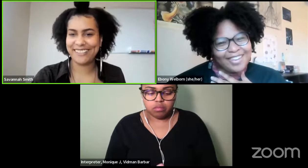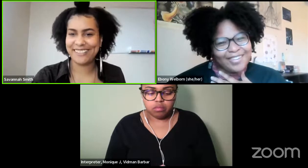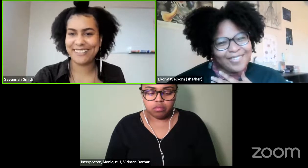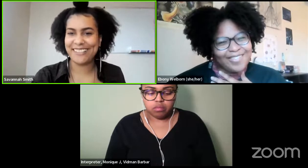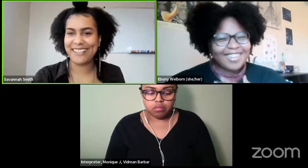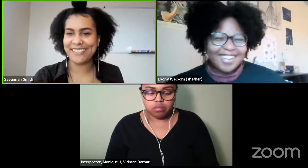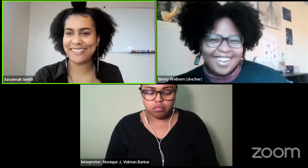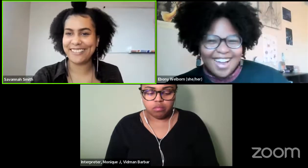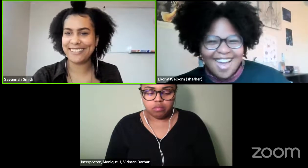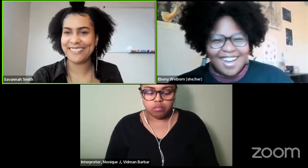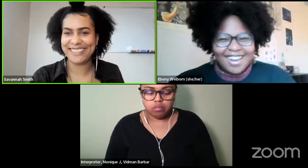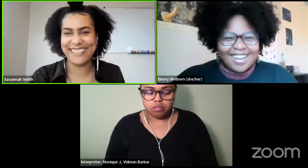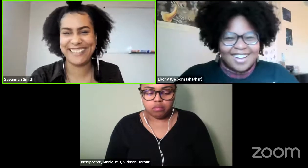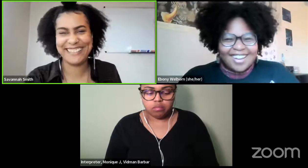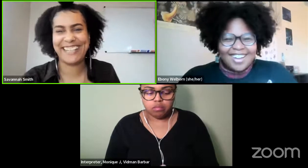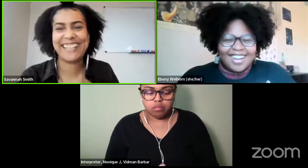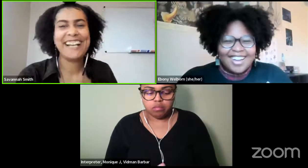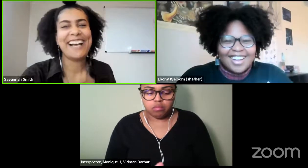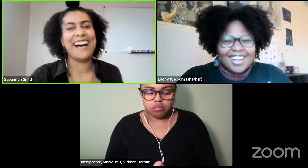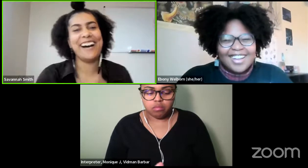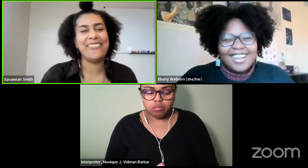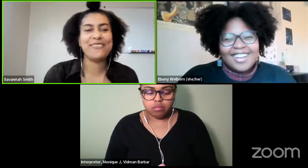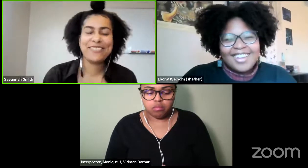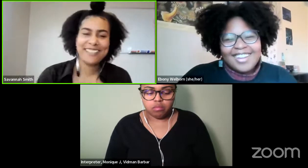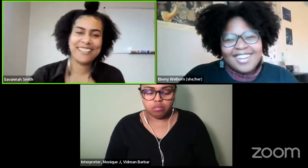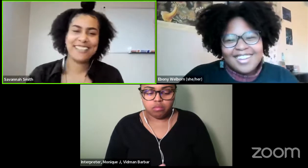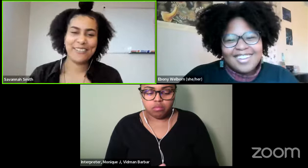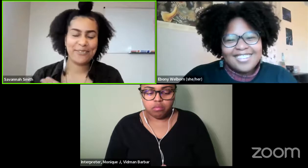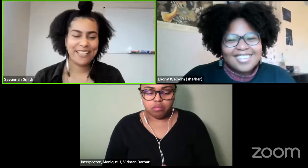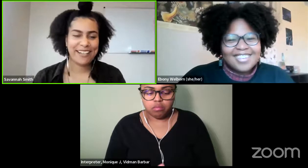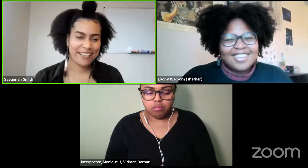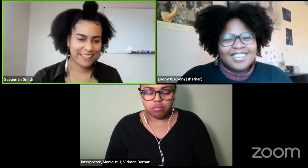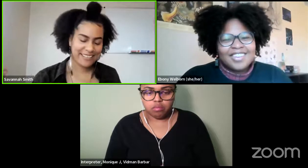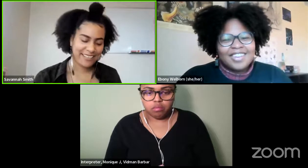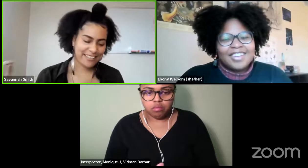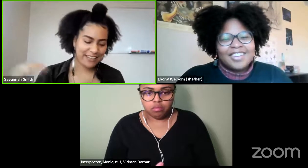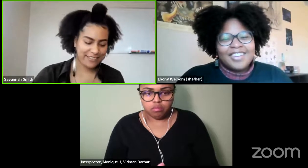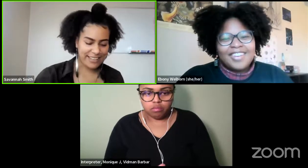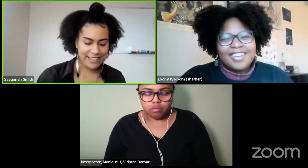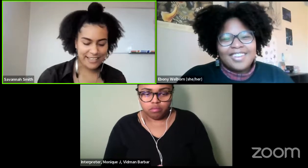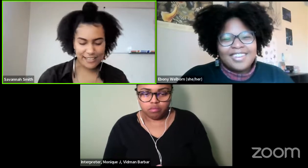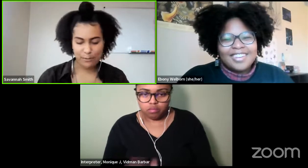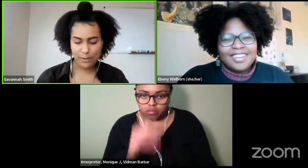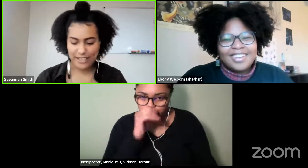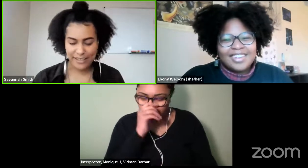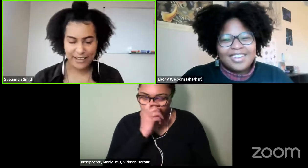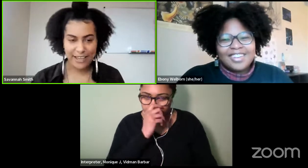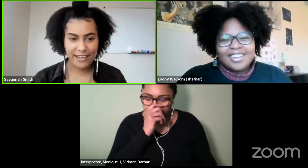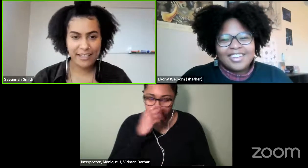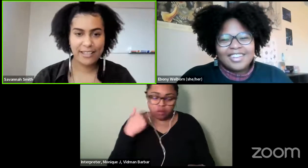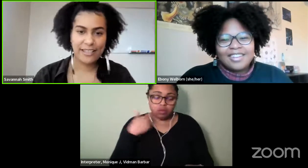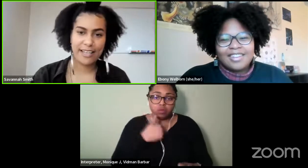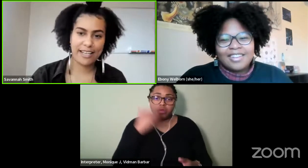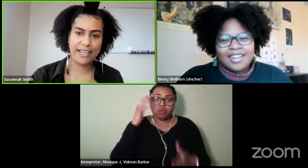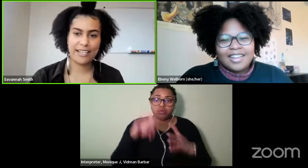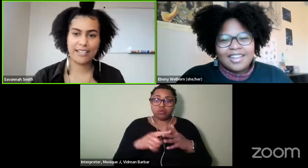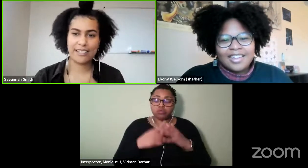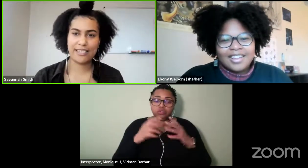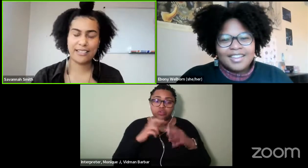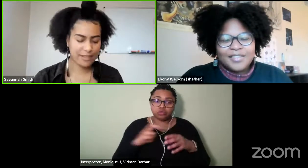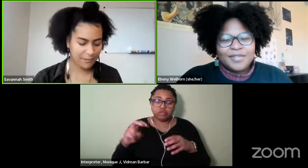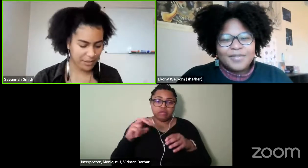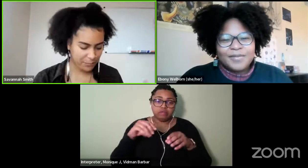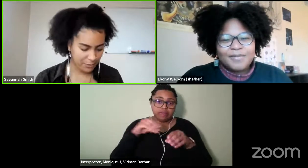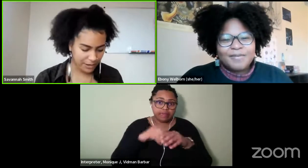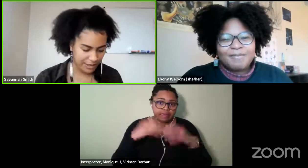Wow, Thank y'all are too nice to her. We are going to start traveling into the present then,